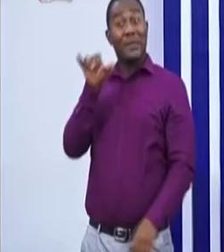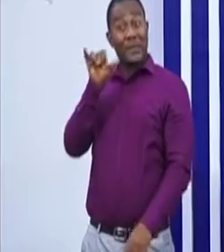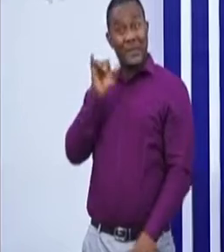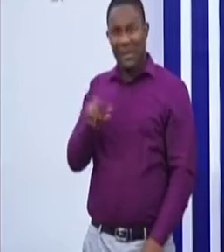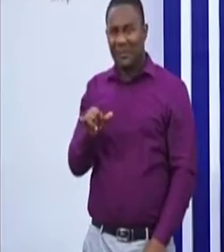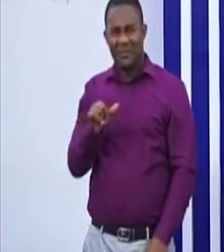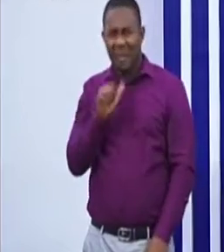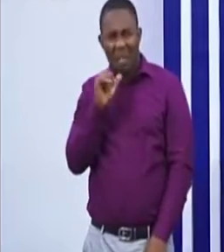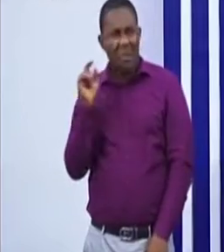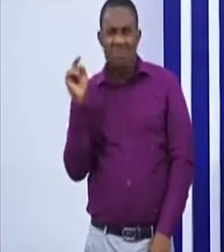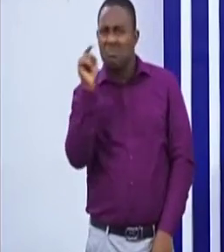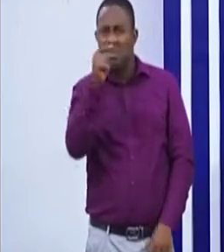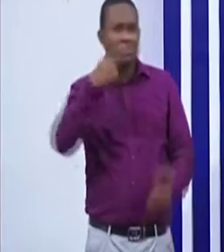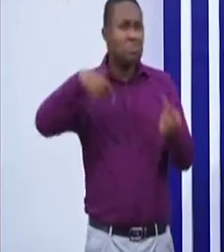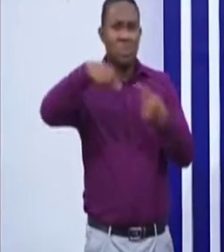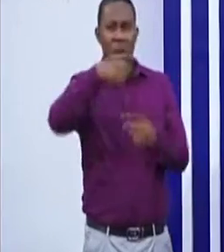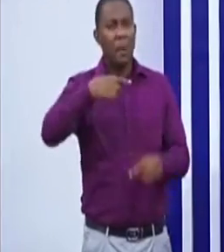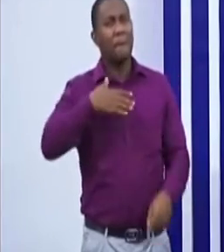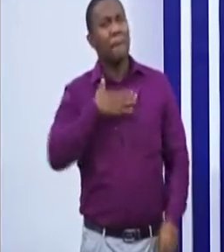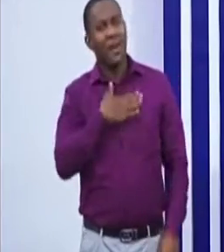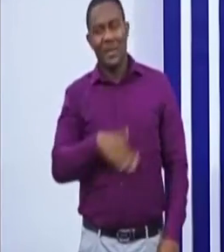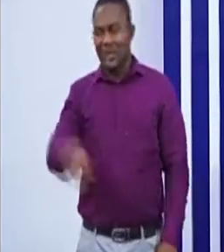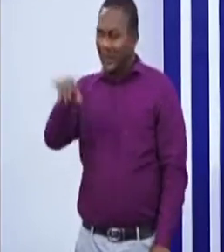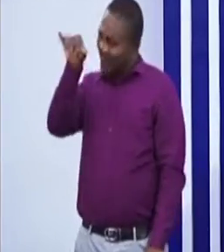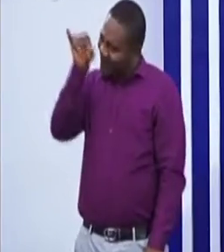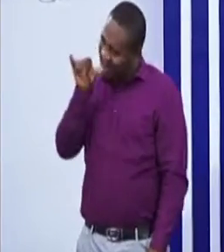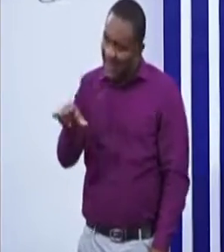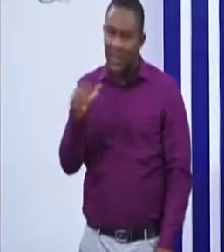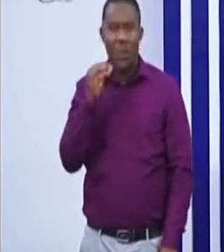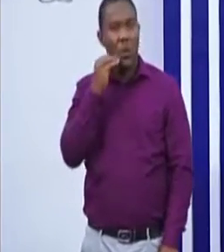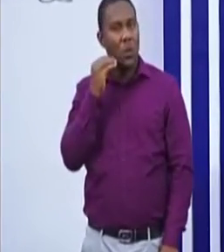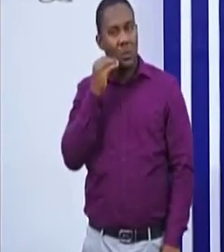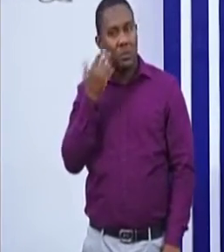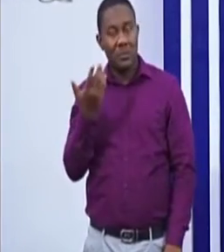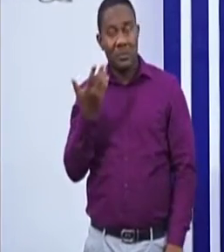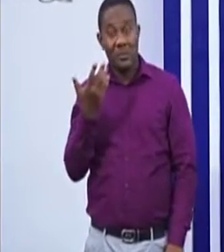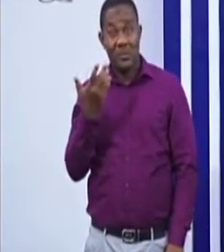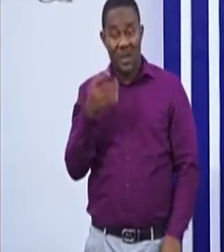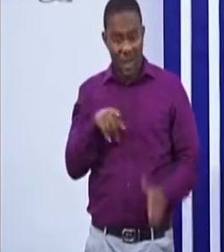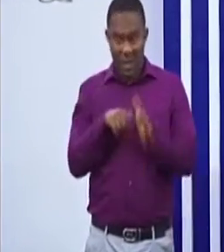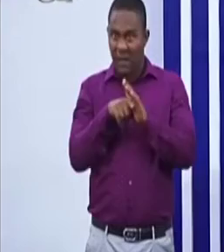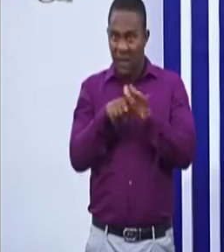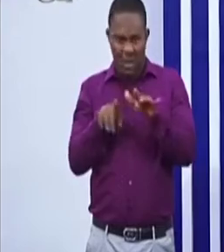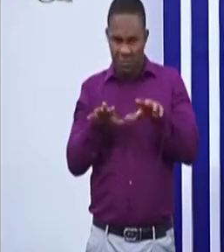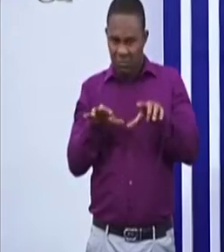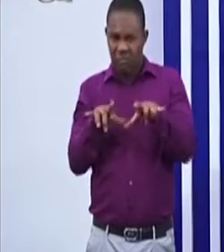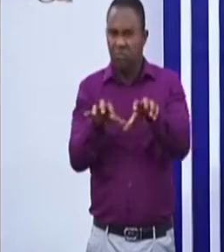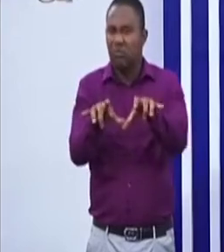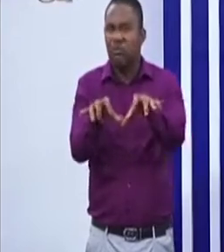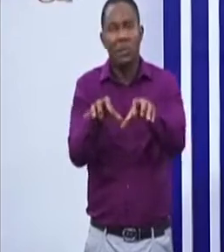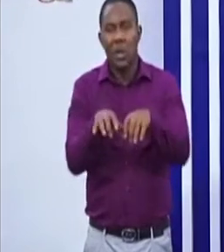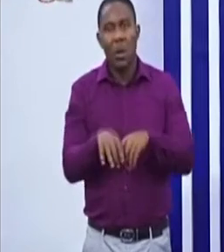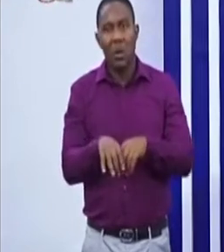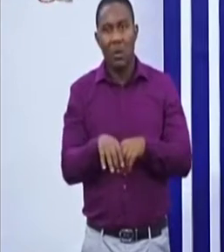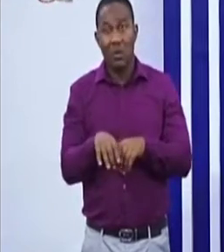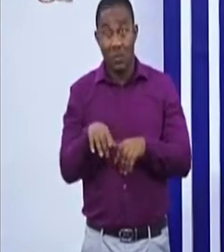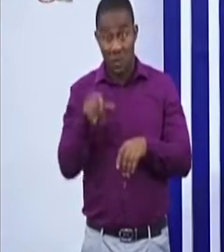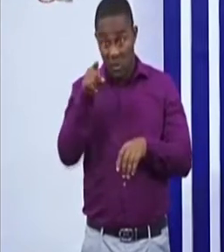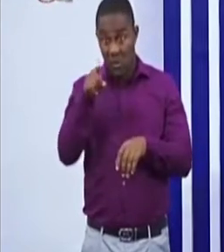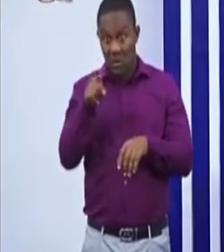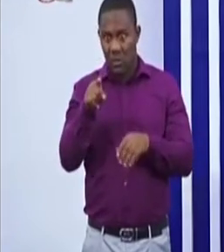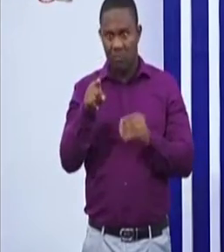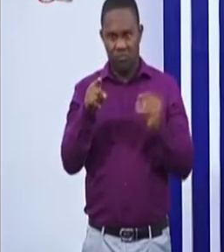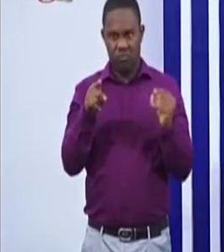sɛ yɛkɔ kurom a yɛntena fie yareɛ ni eni nan yɛn ne yɛde kyi wankɔ nso so a